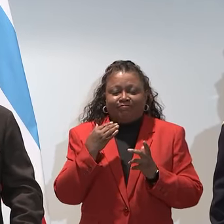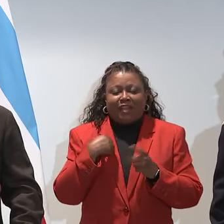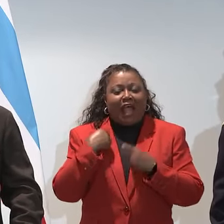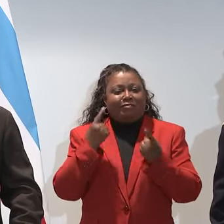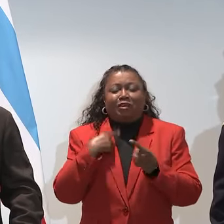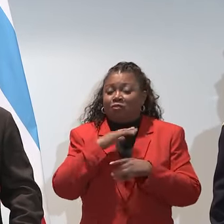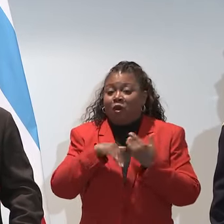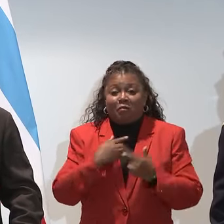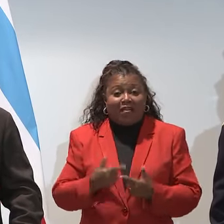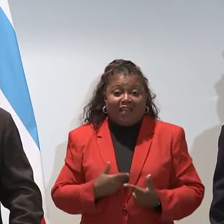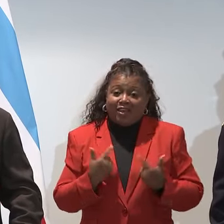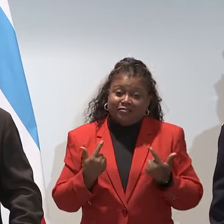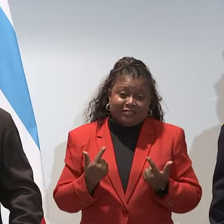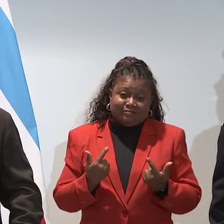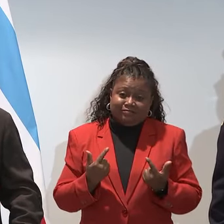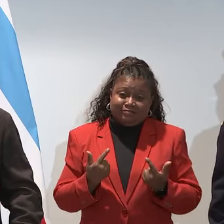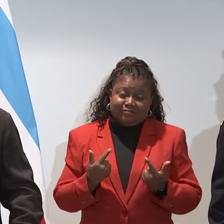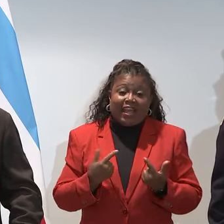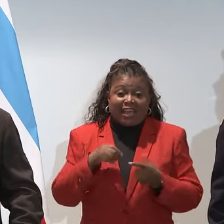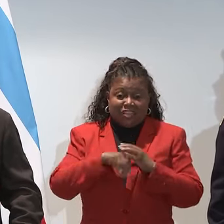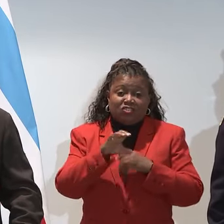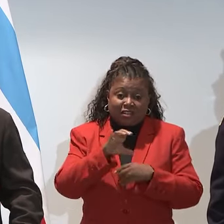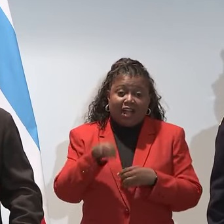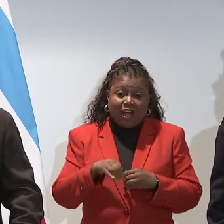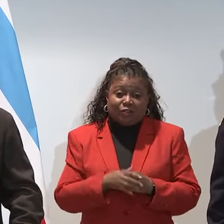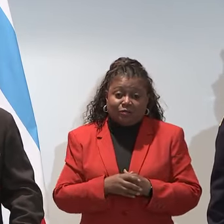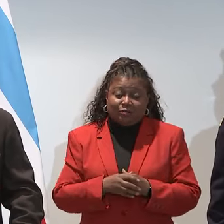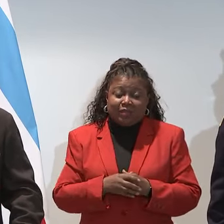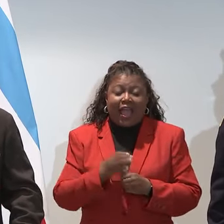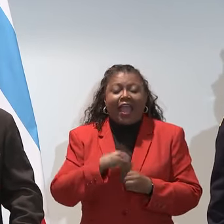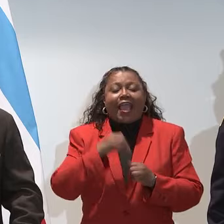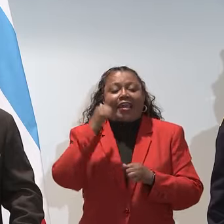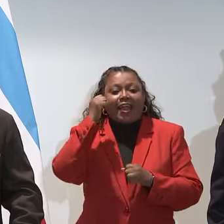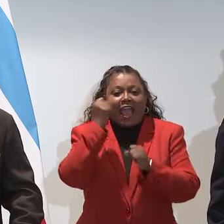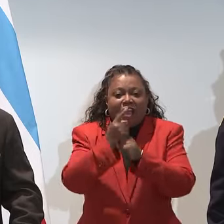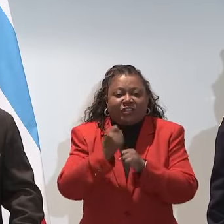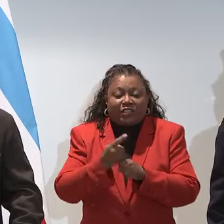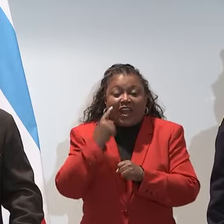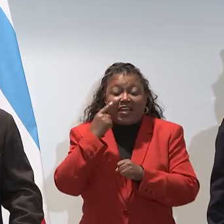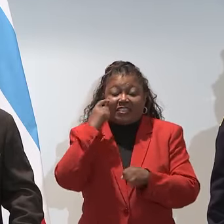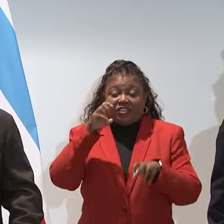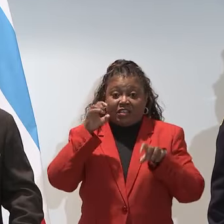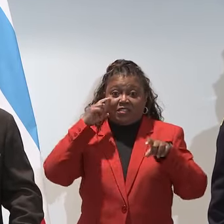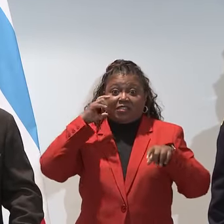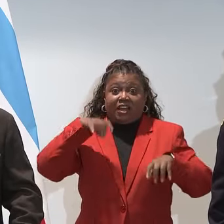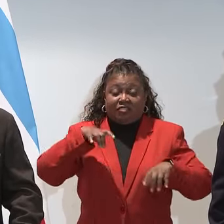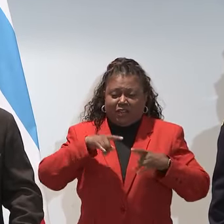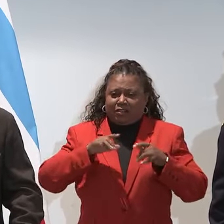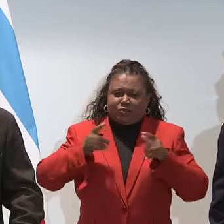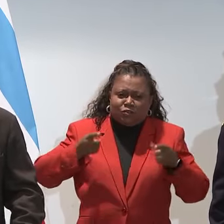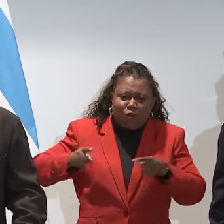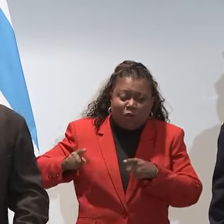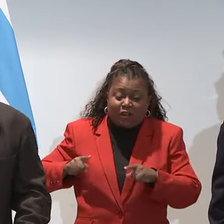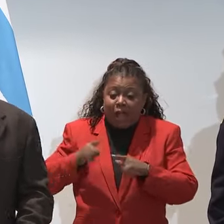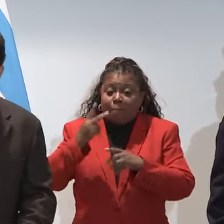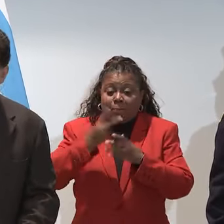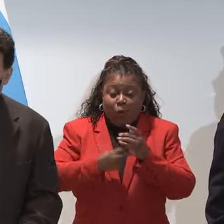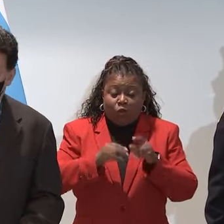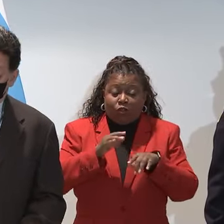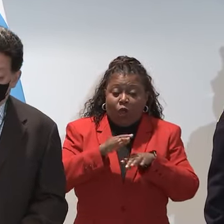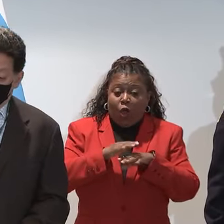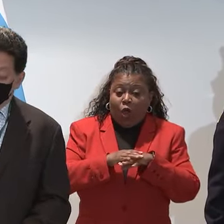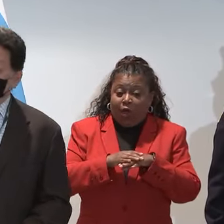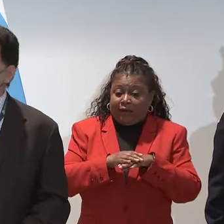I've been here all my life in Chicago, and every year I see the devastation that's going on, both on